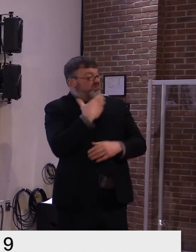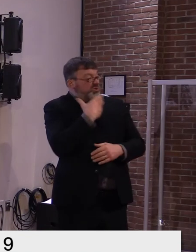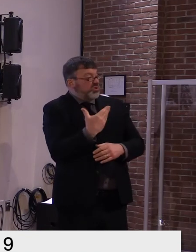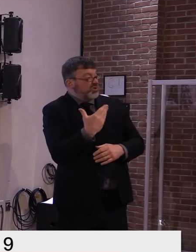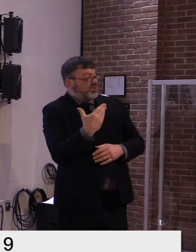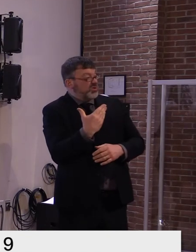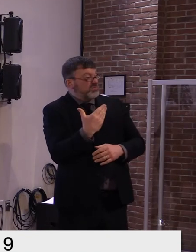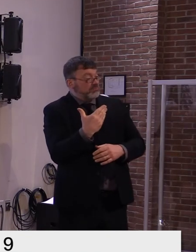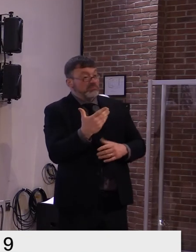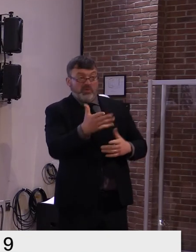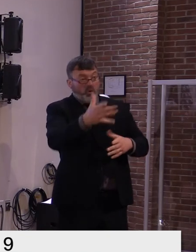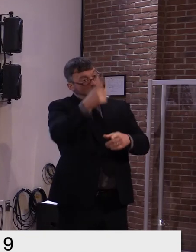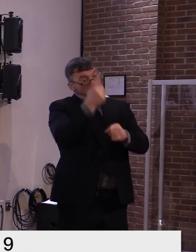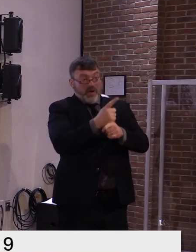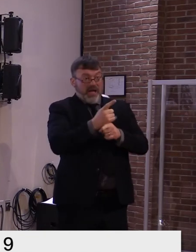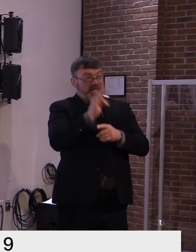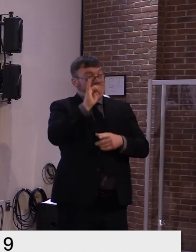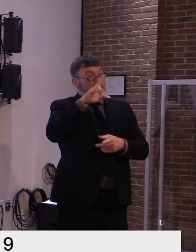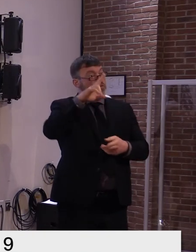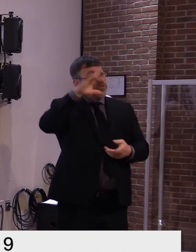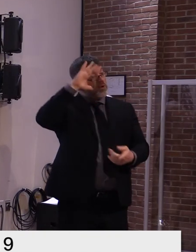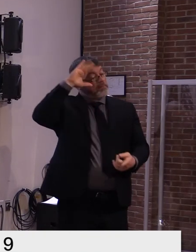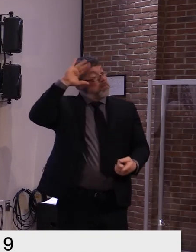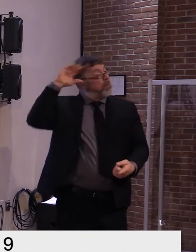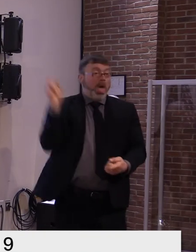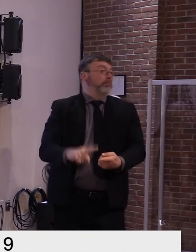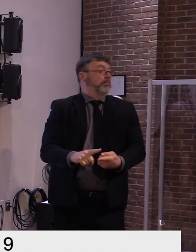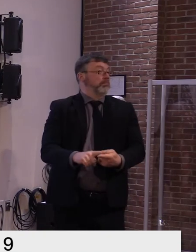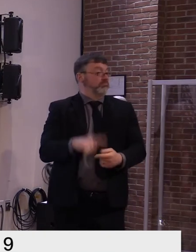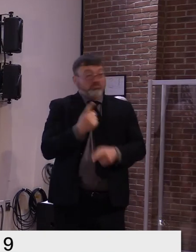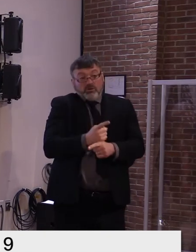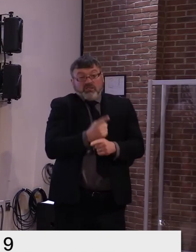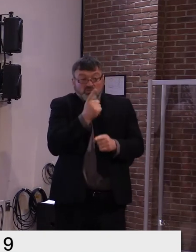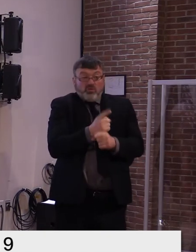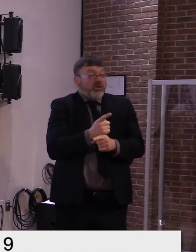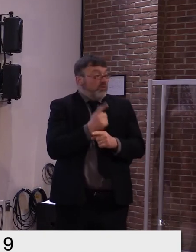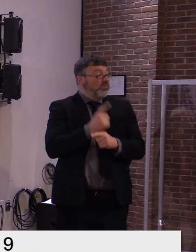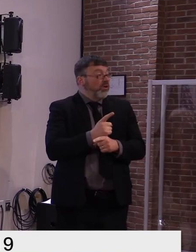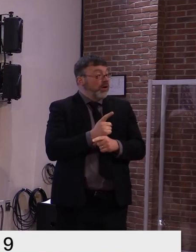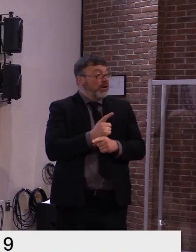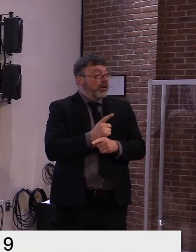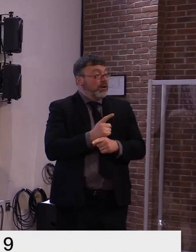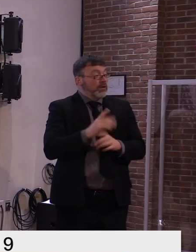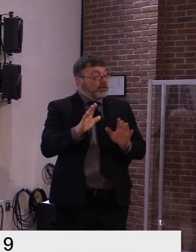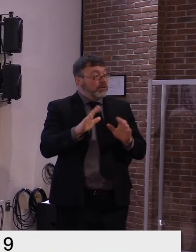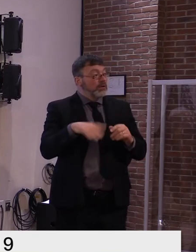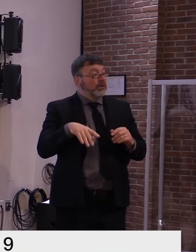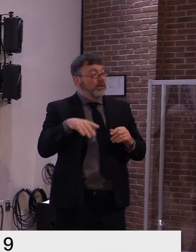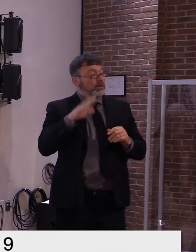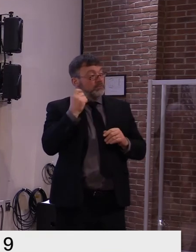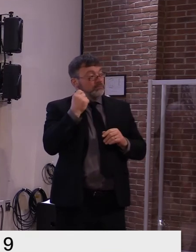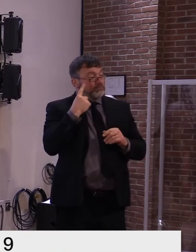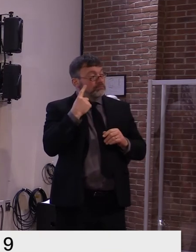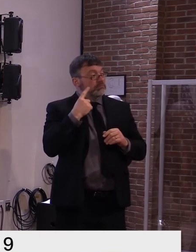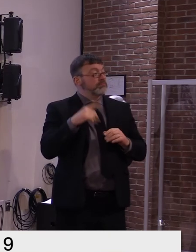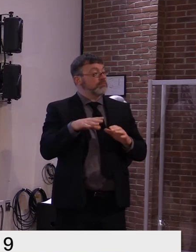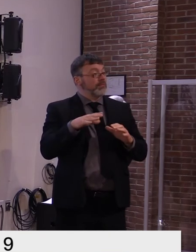and they did see markedly less flu in many places in the Southern Hemisphere during their flu season. So,